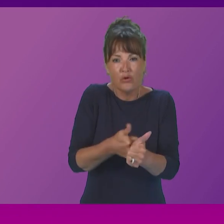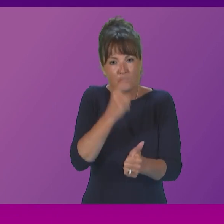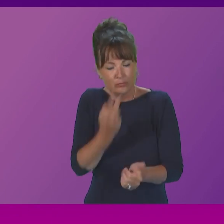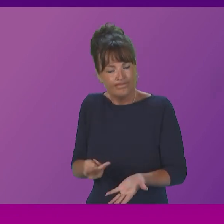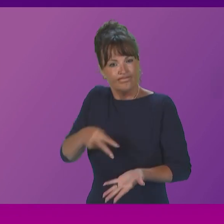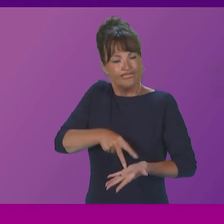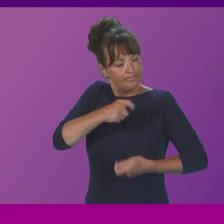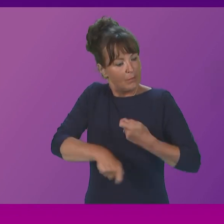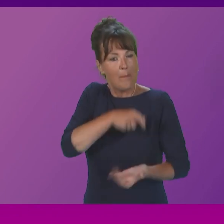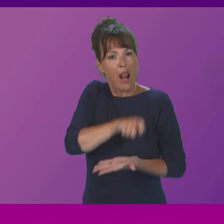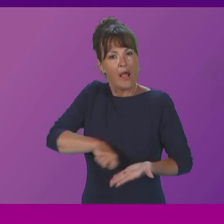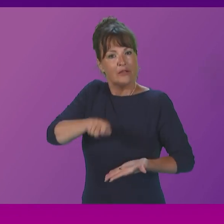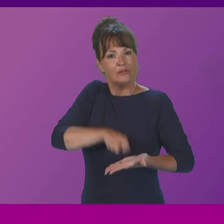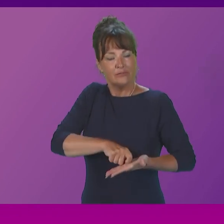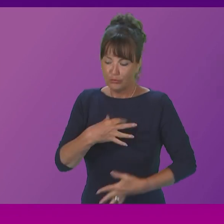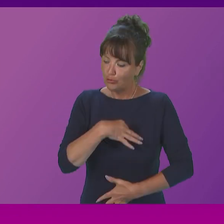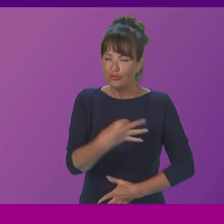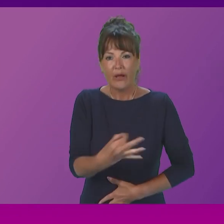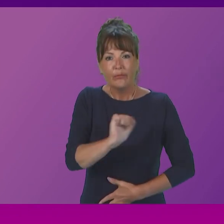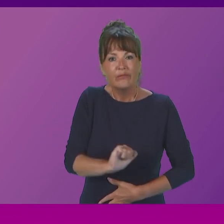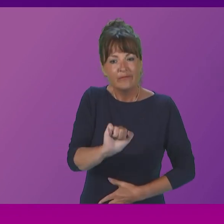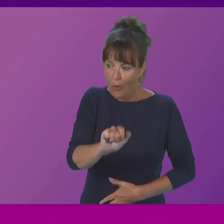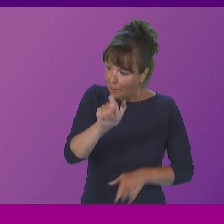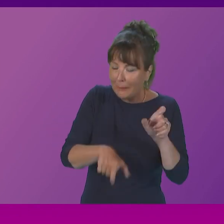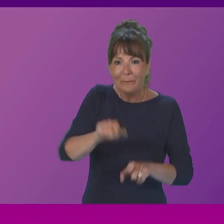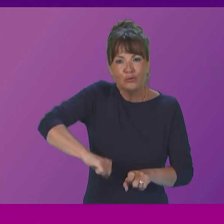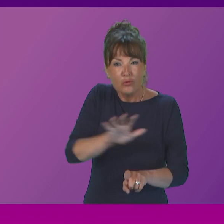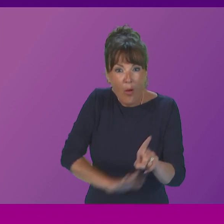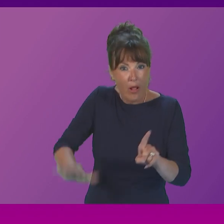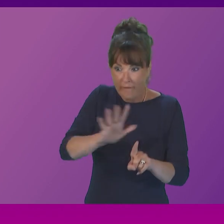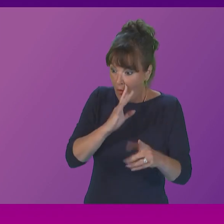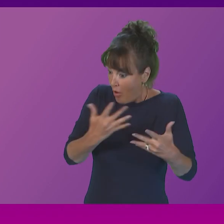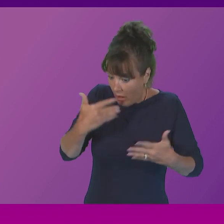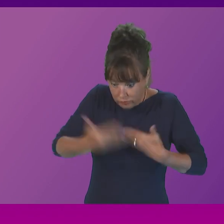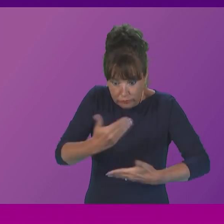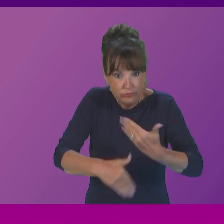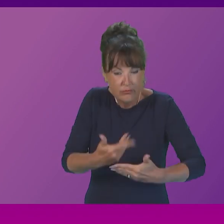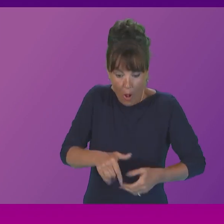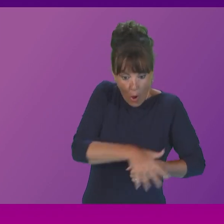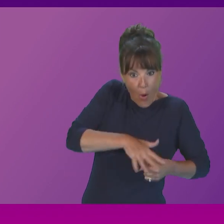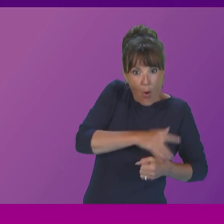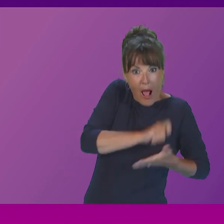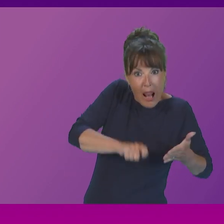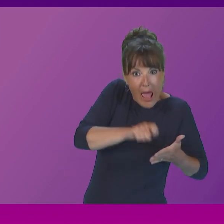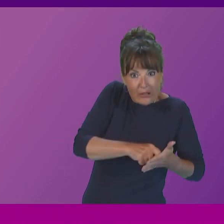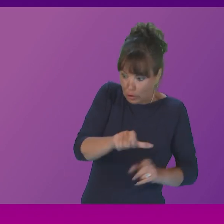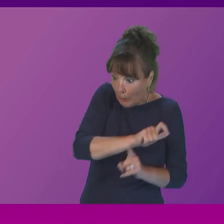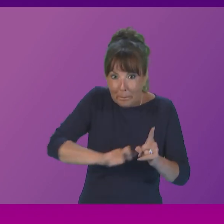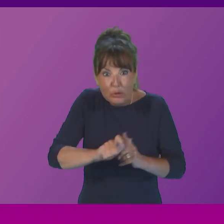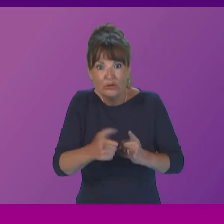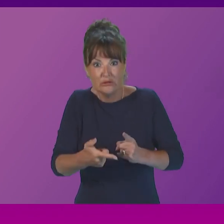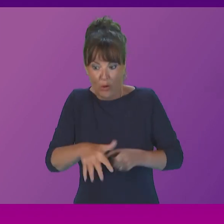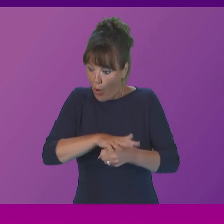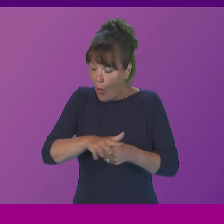for positions of elected representation at every opportunity, in every area, in our communities, in